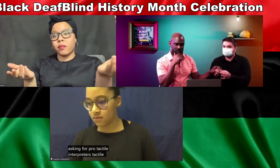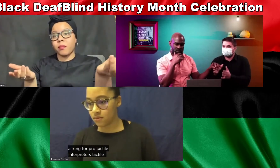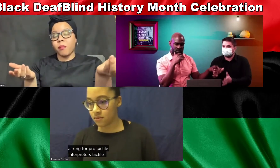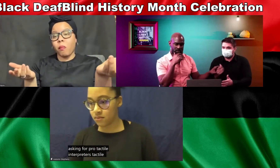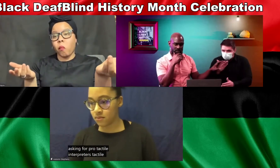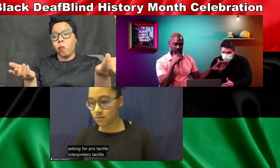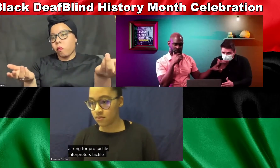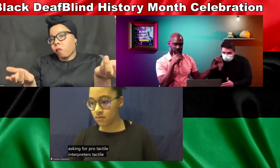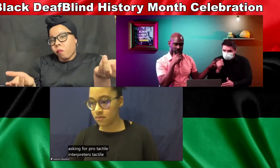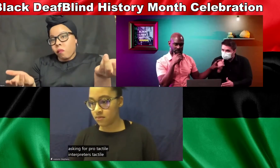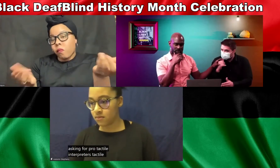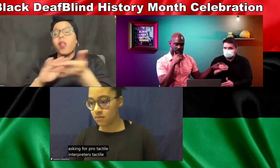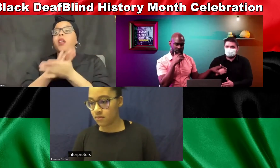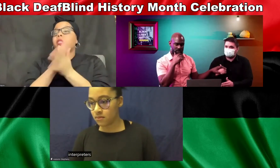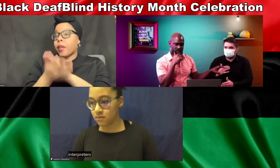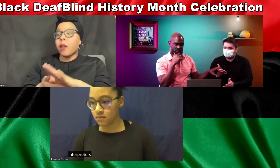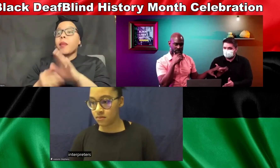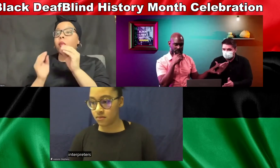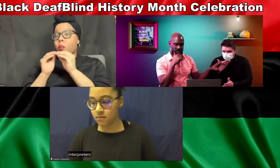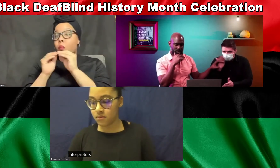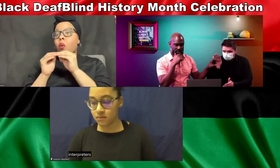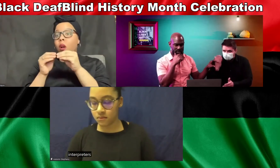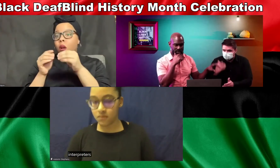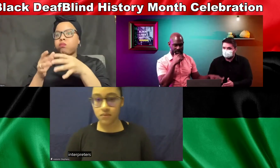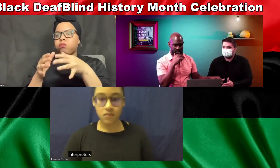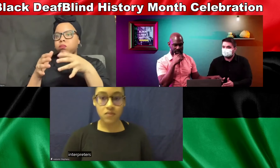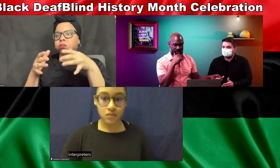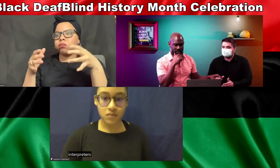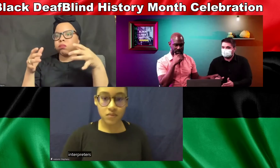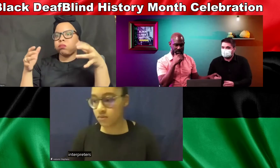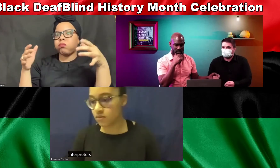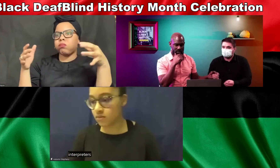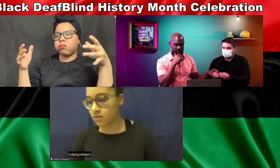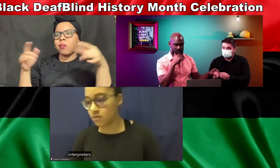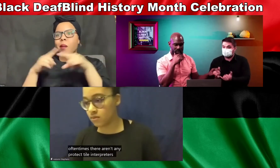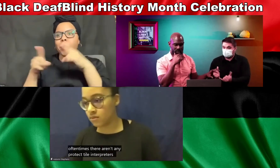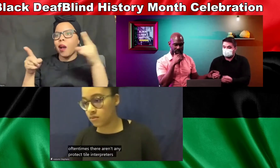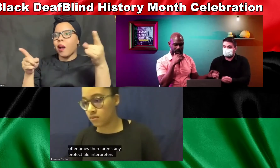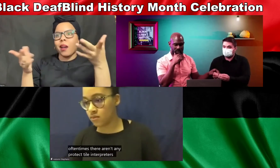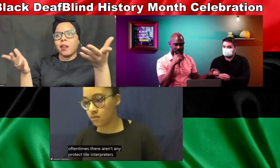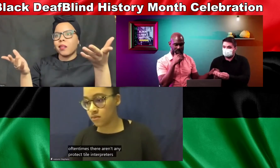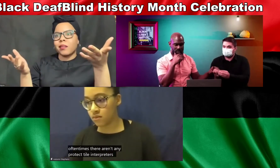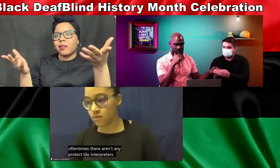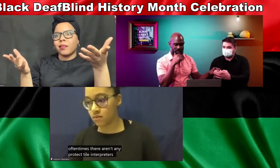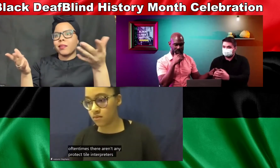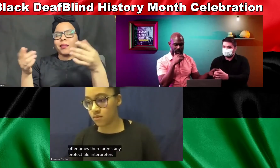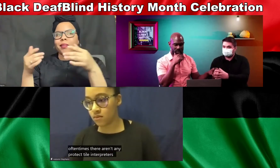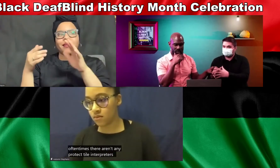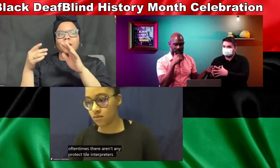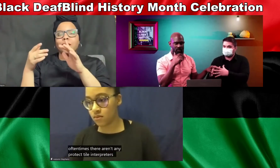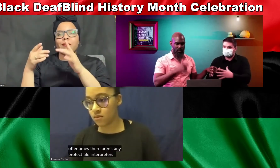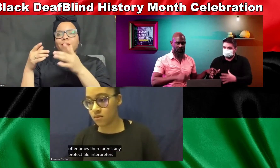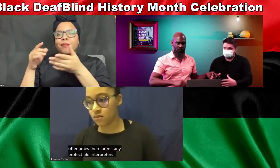Oftentimes, there aren't any protactile interpreters available, and that population is growing,